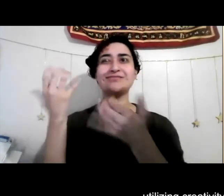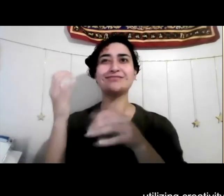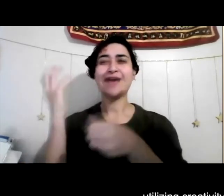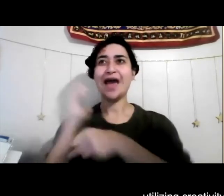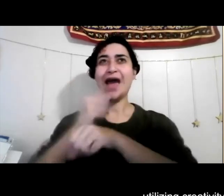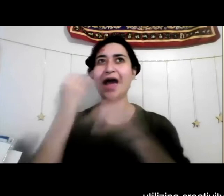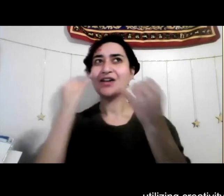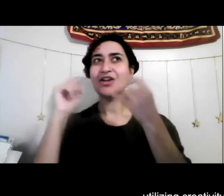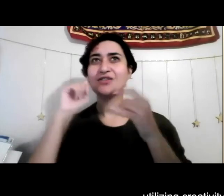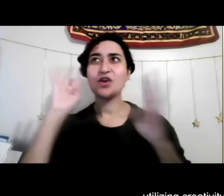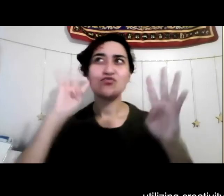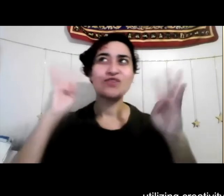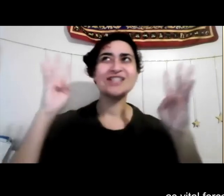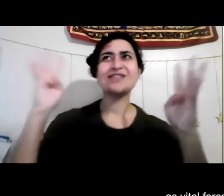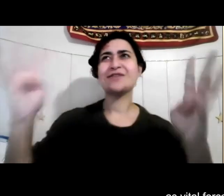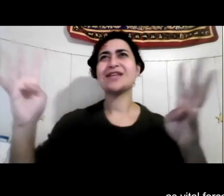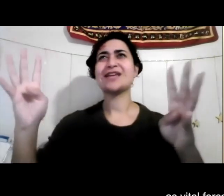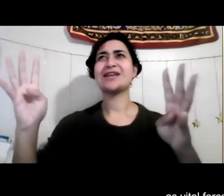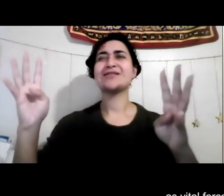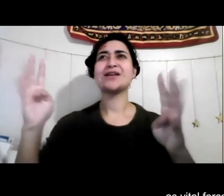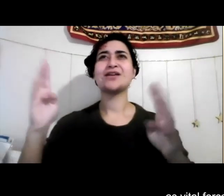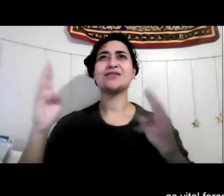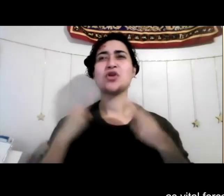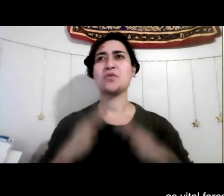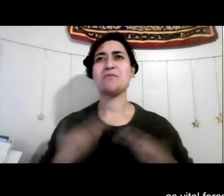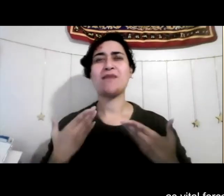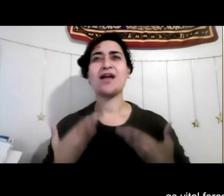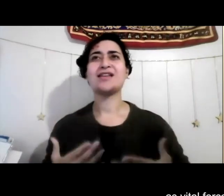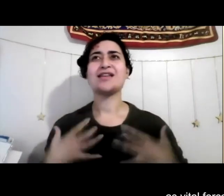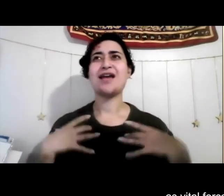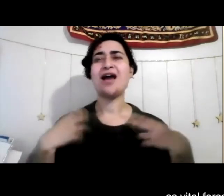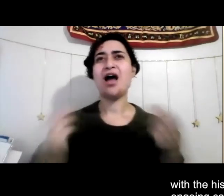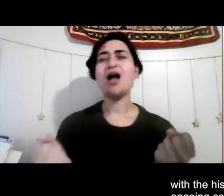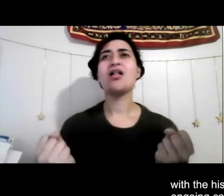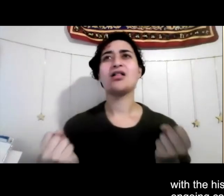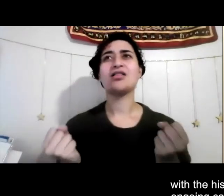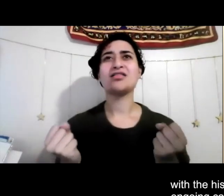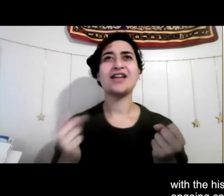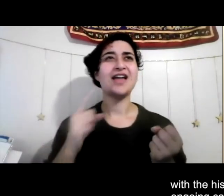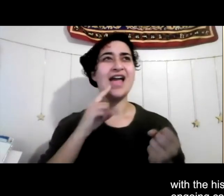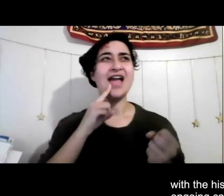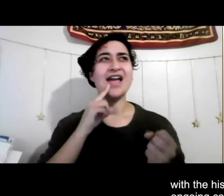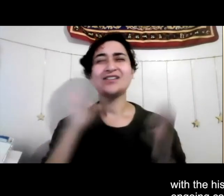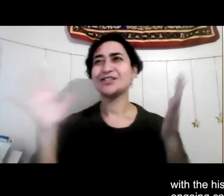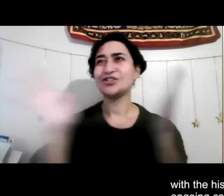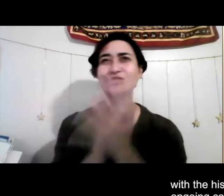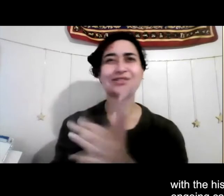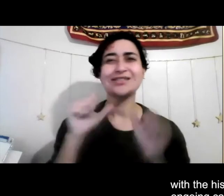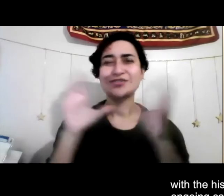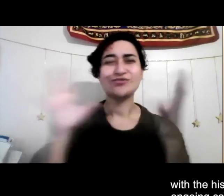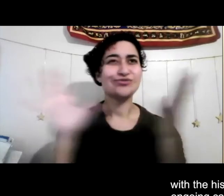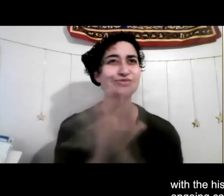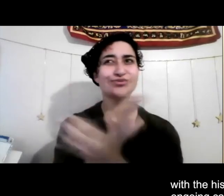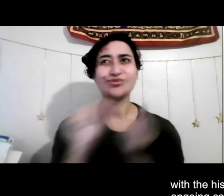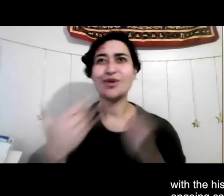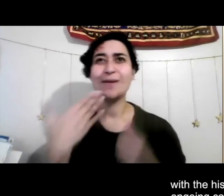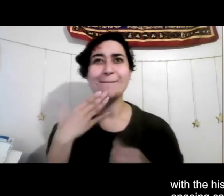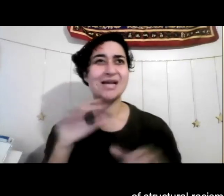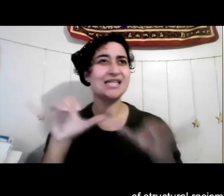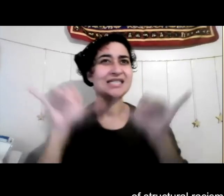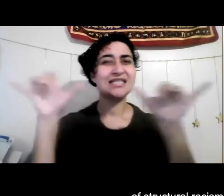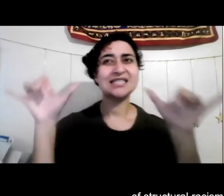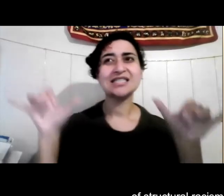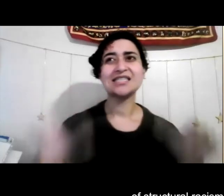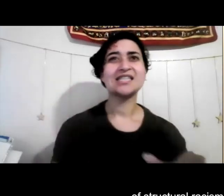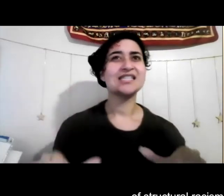creativity and tenderness as vital forces to reckon with the historical and ongoing catastrophes